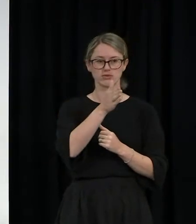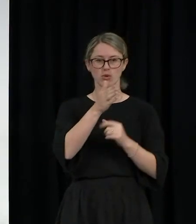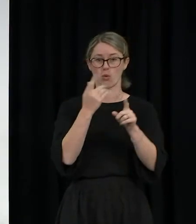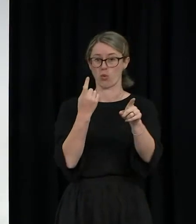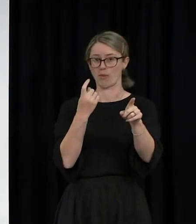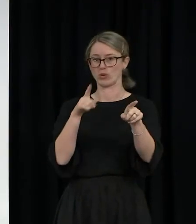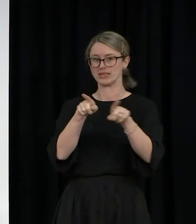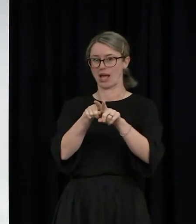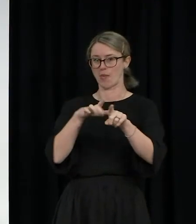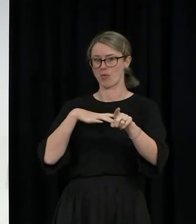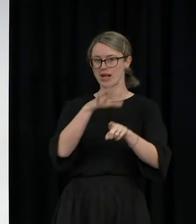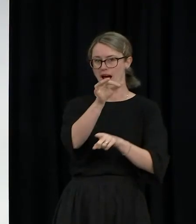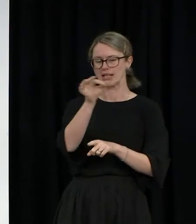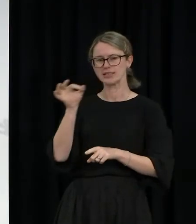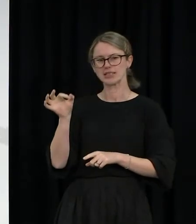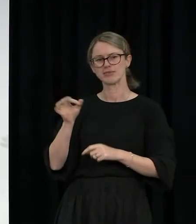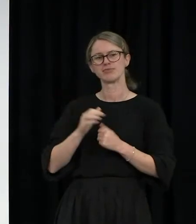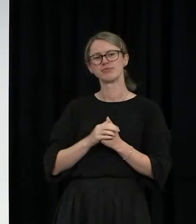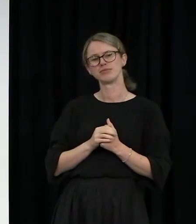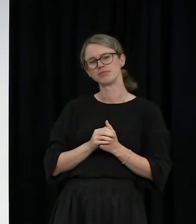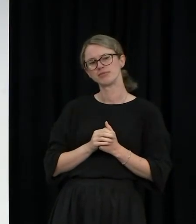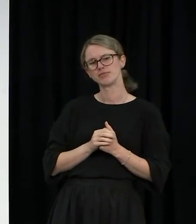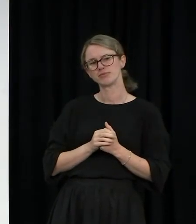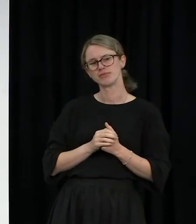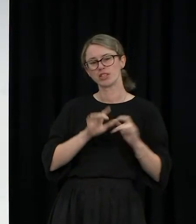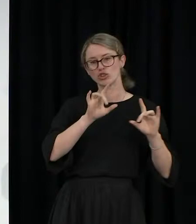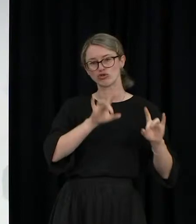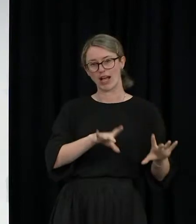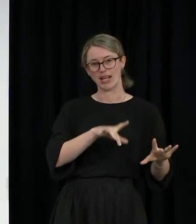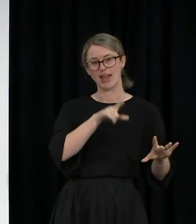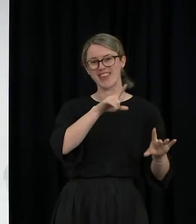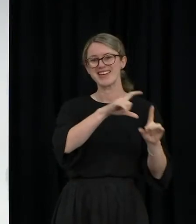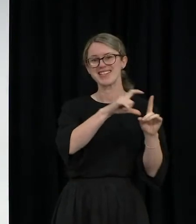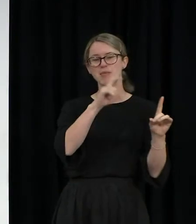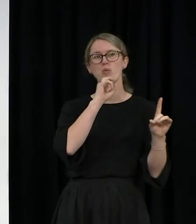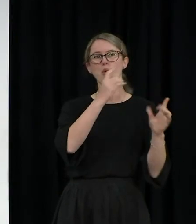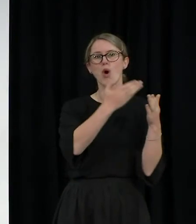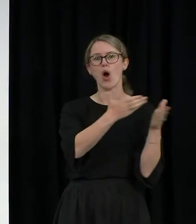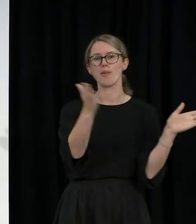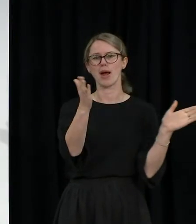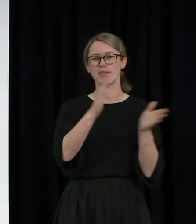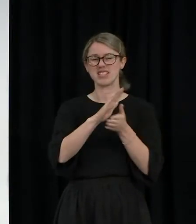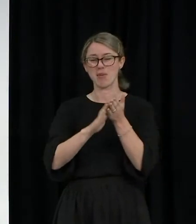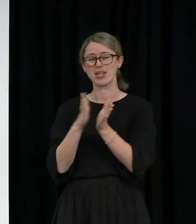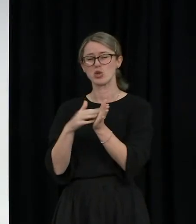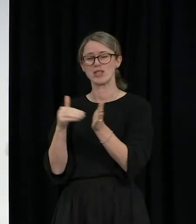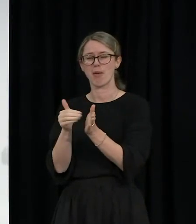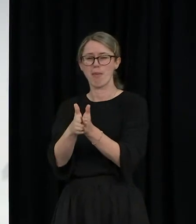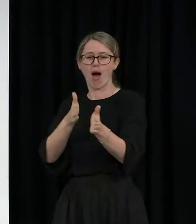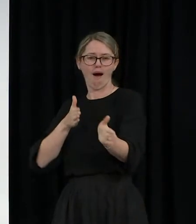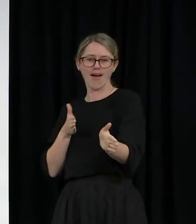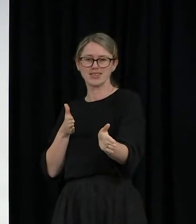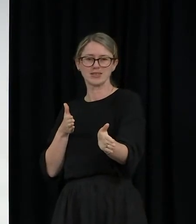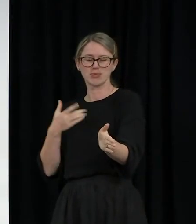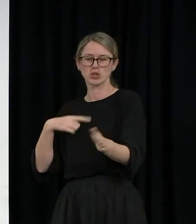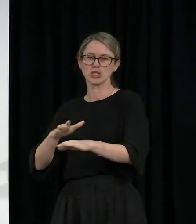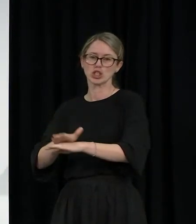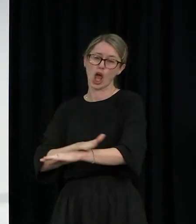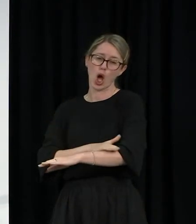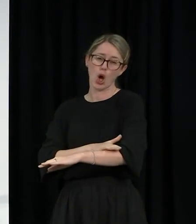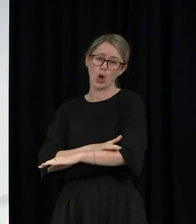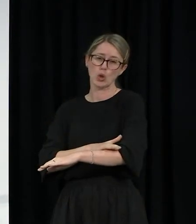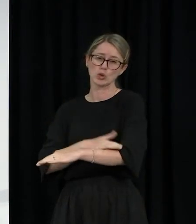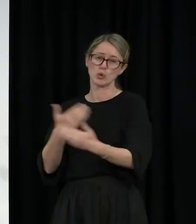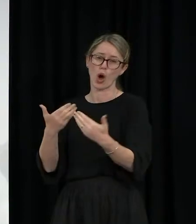one, thank you. Does Australia reopening its border show that we are falling behind the rest of the world with our slow